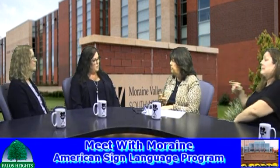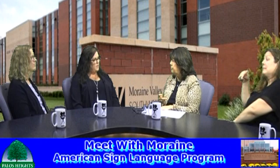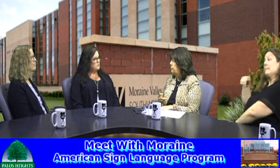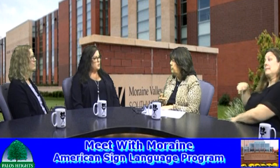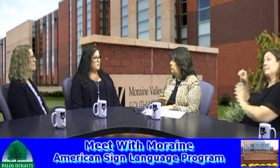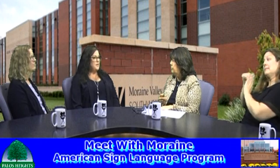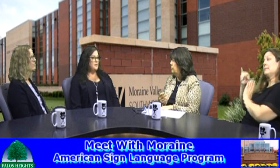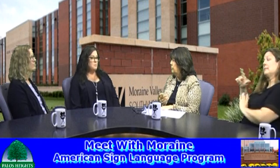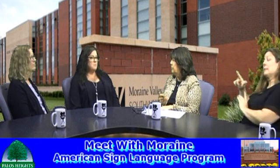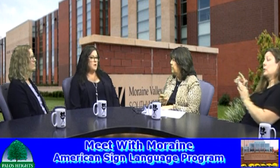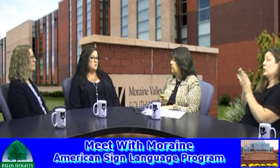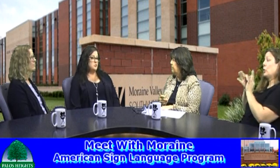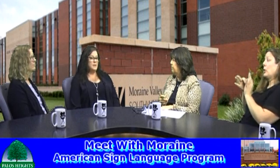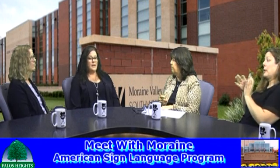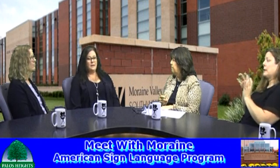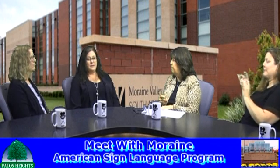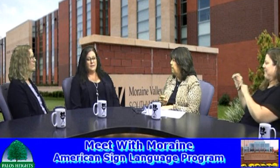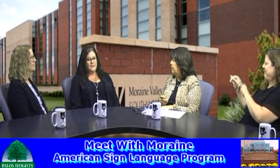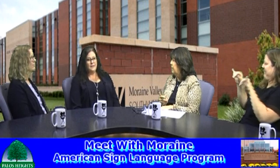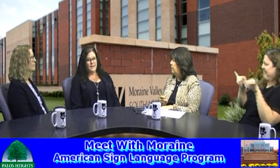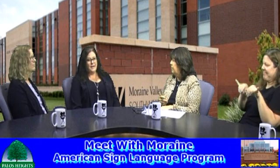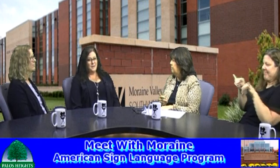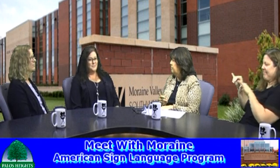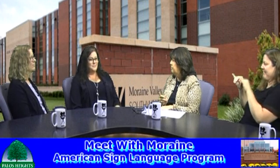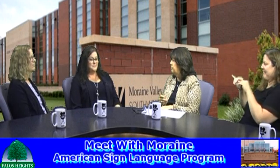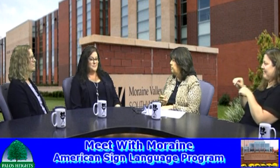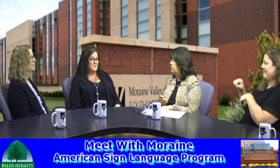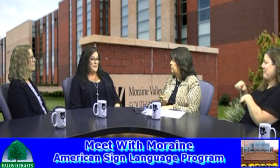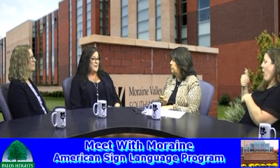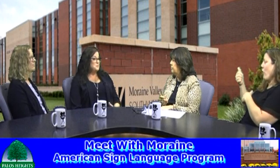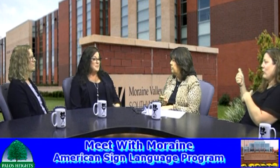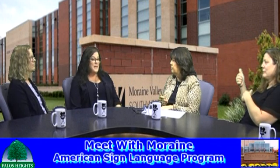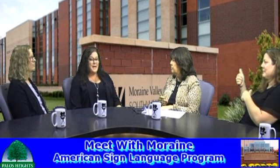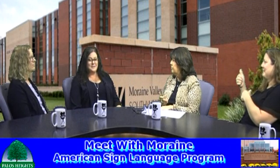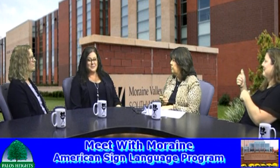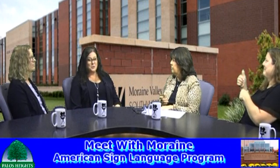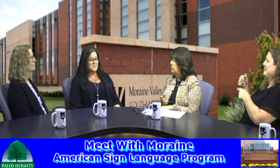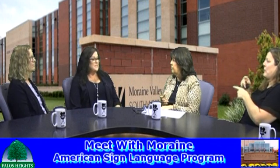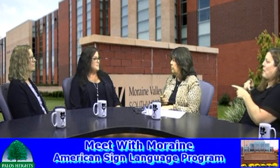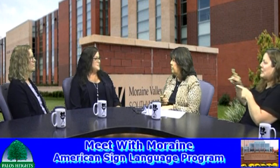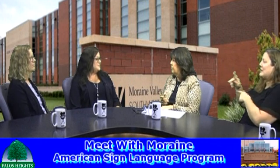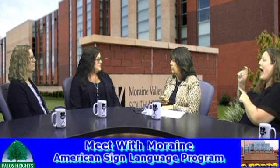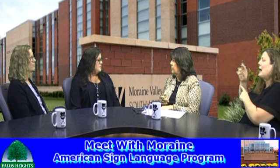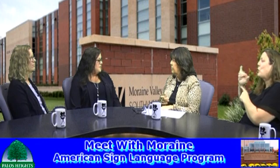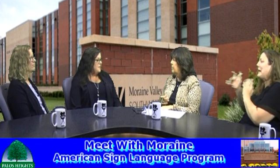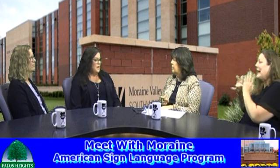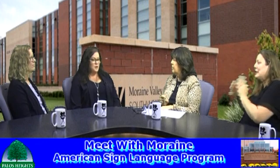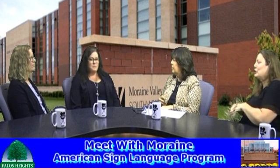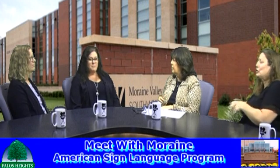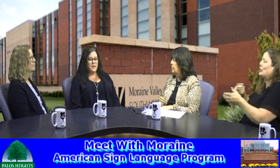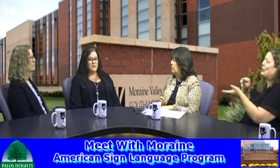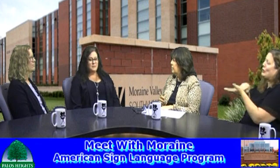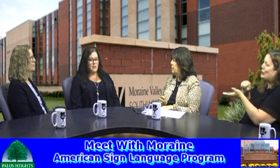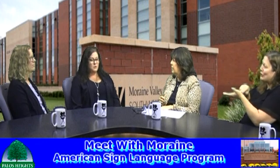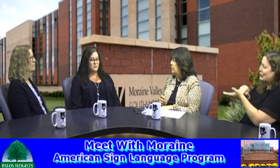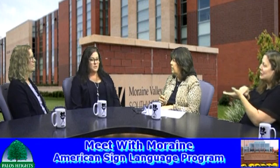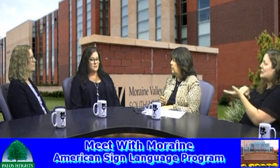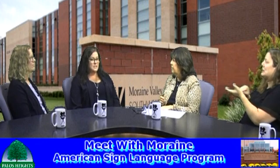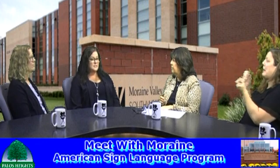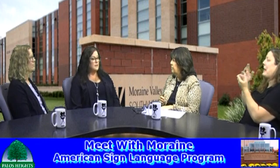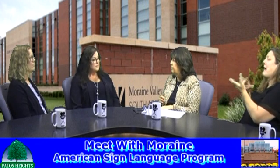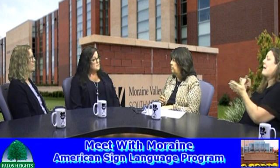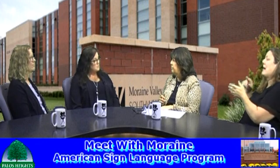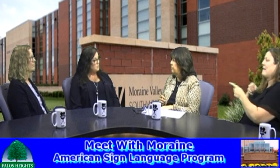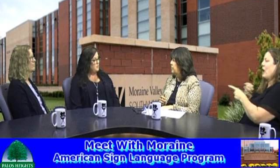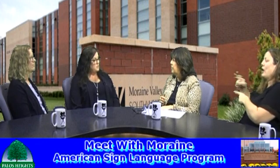state of Illinois, interpreting, much like x-ray techs, nurses, many in the medical field,